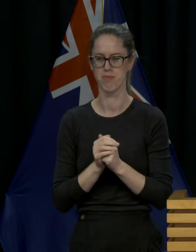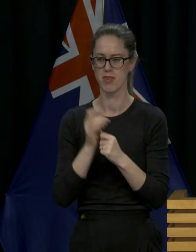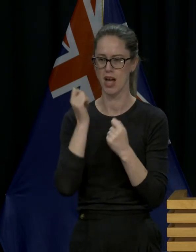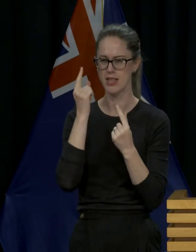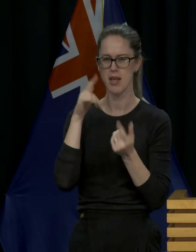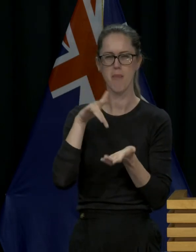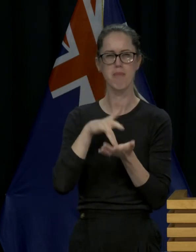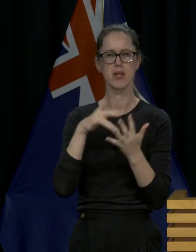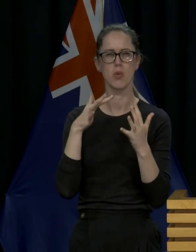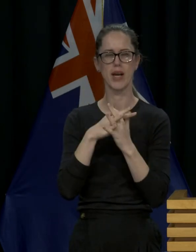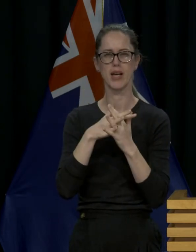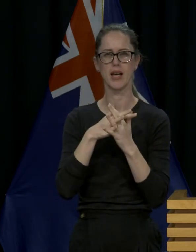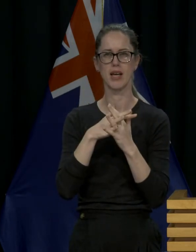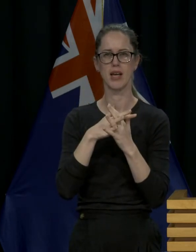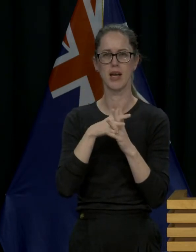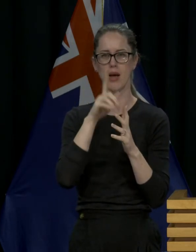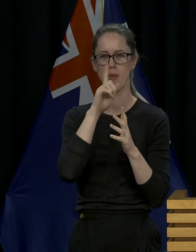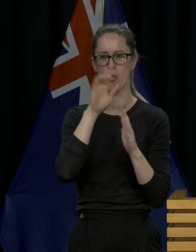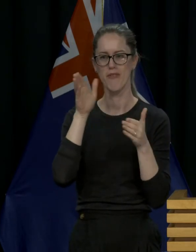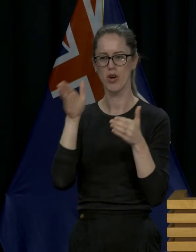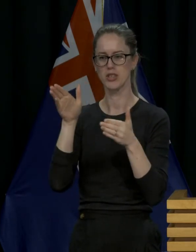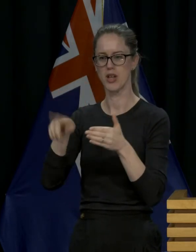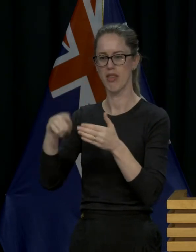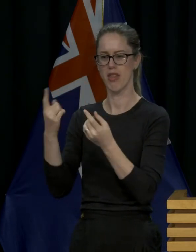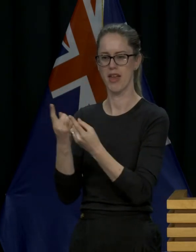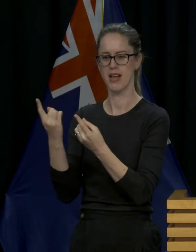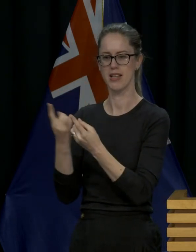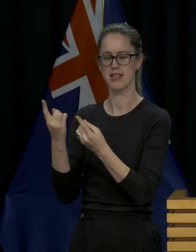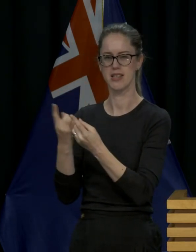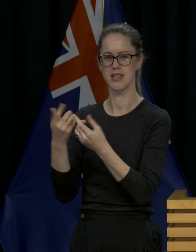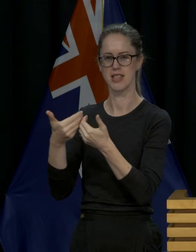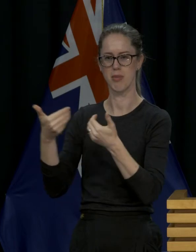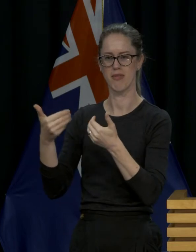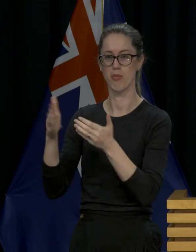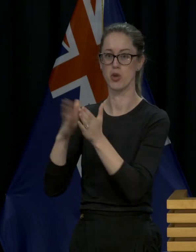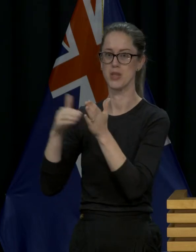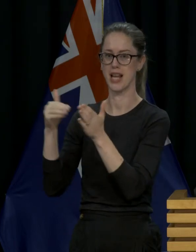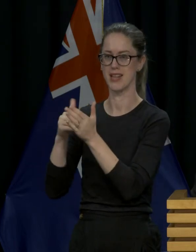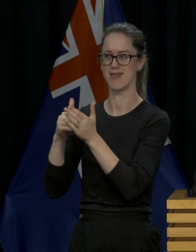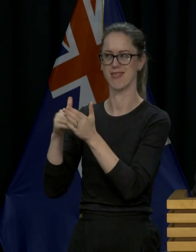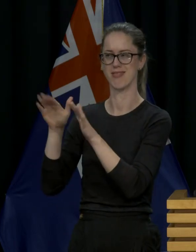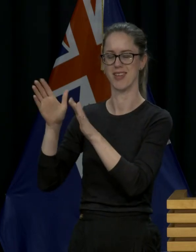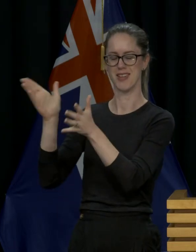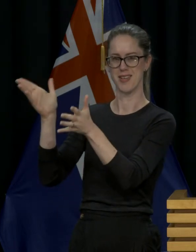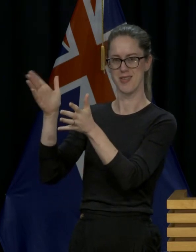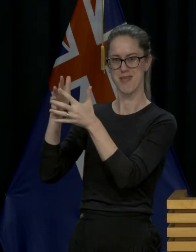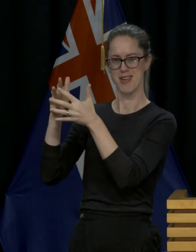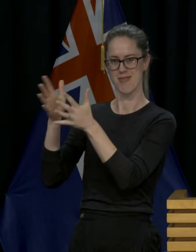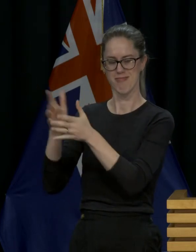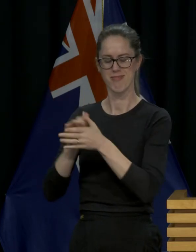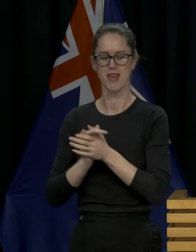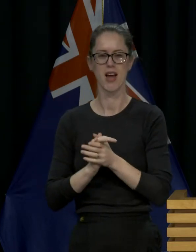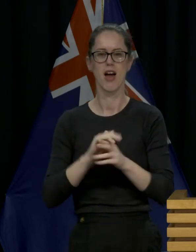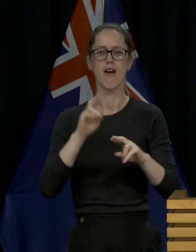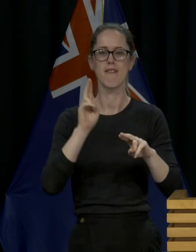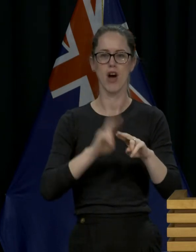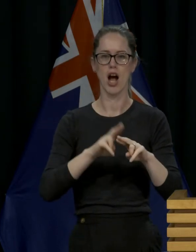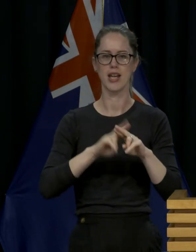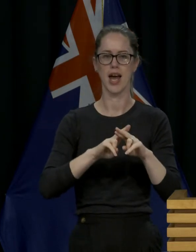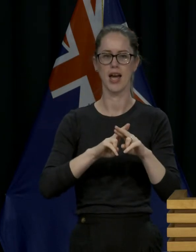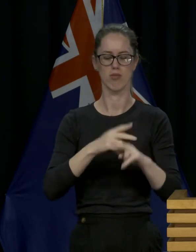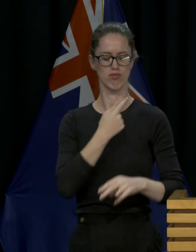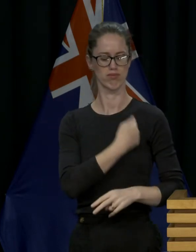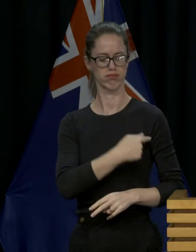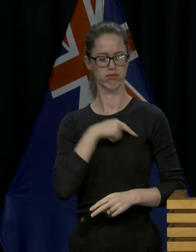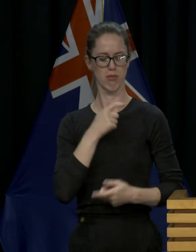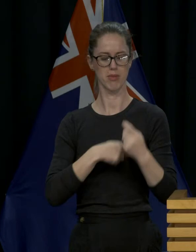that midweek, people's attention may be elsewhere briefly outside of New Zealand for a time. Friday, we'll of course have the swearing in of